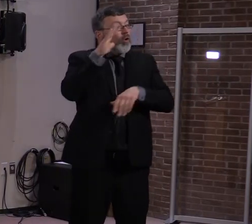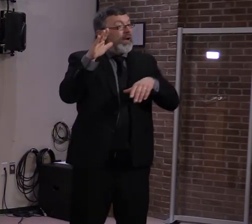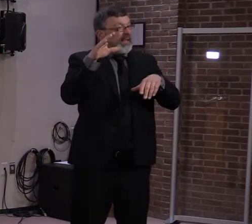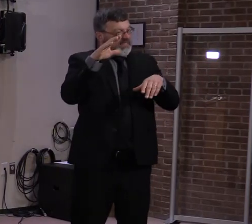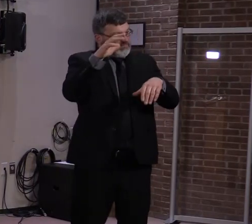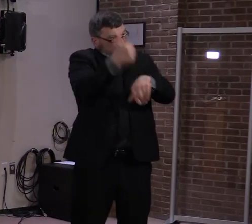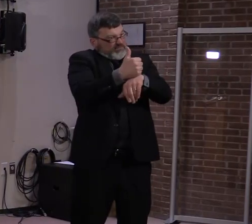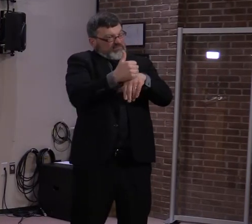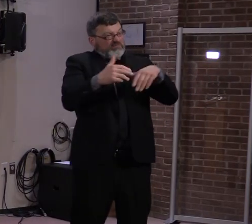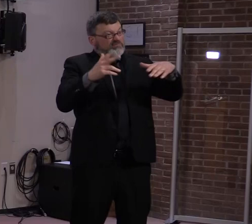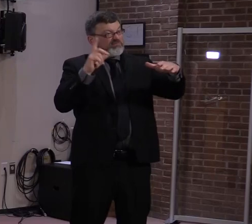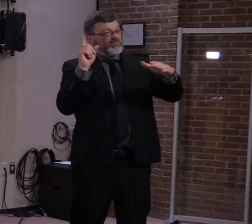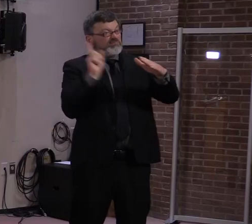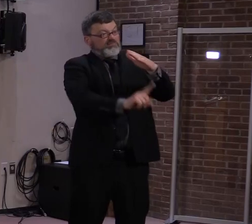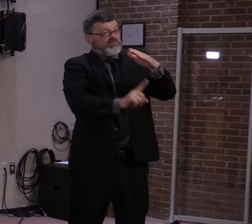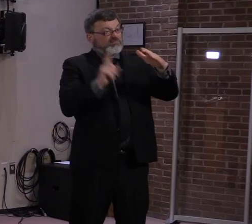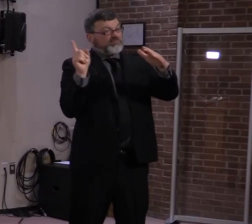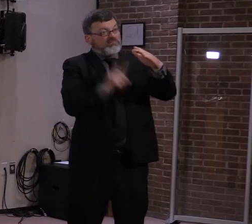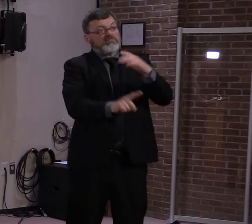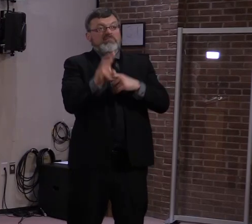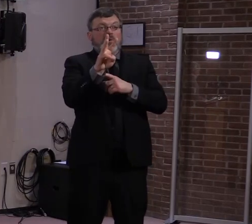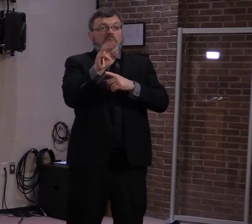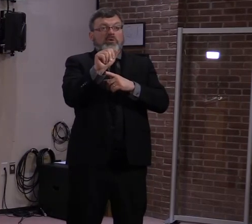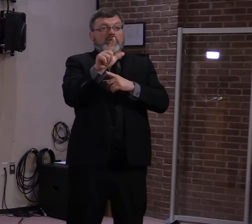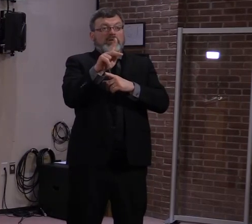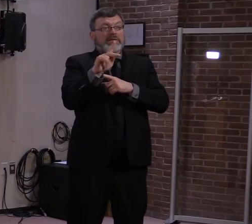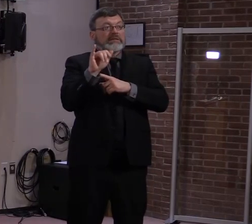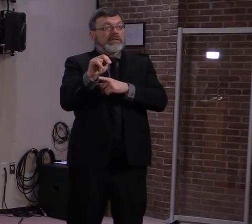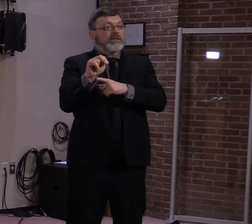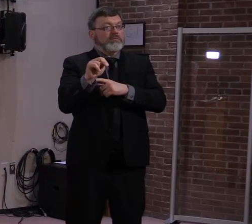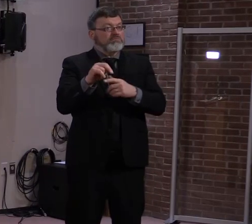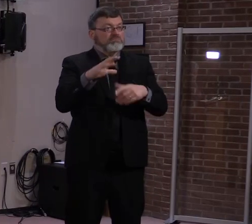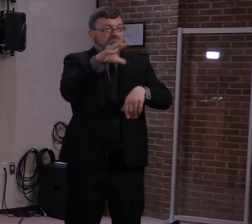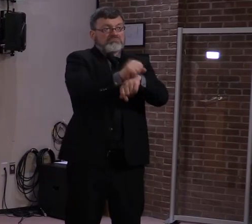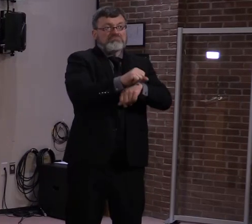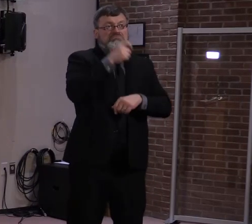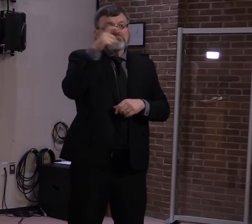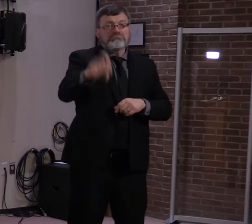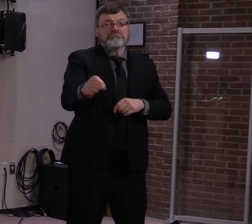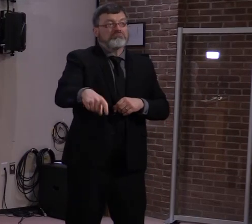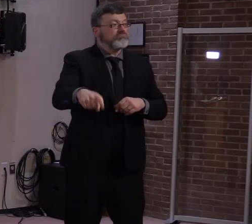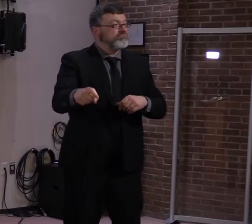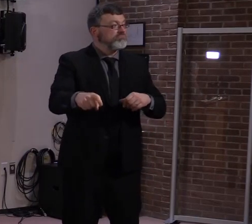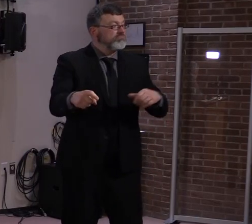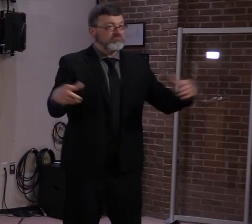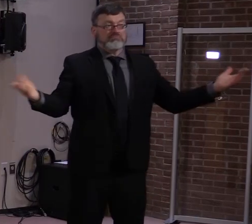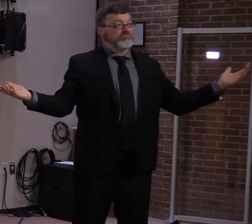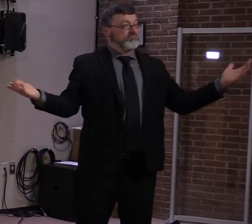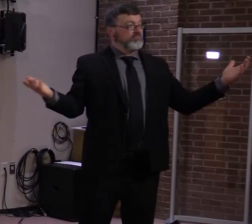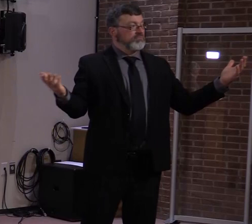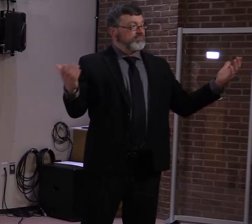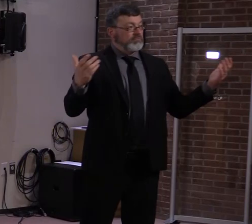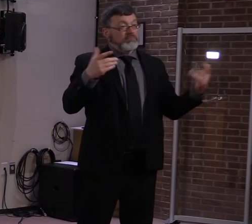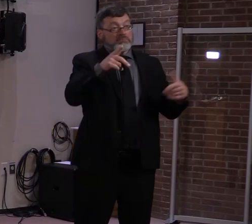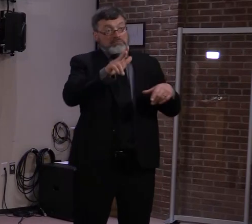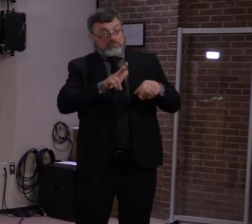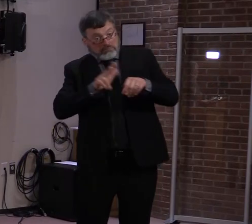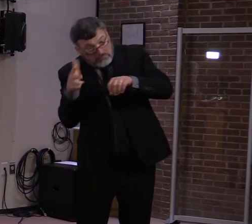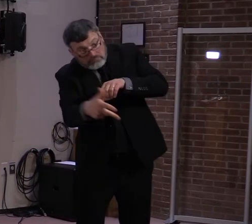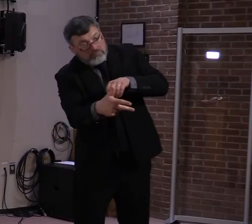help mitigate that age group in particular. So we'll have drive-throughs where the Tunbridge Fair